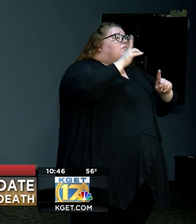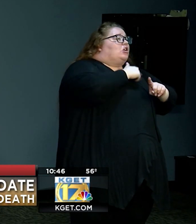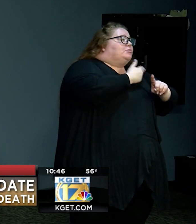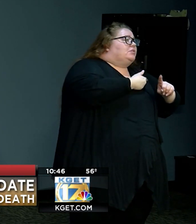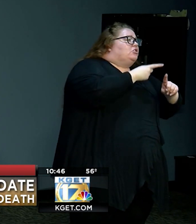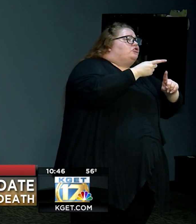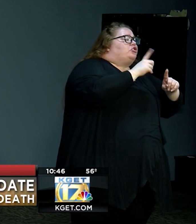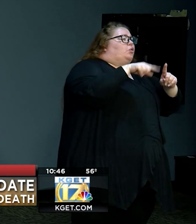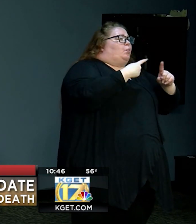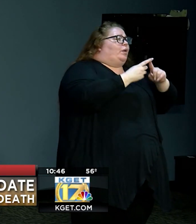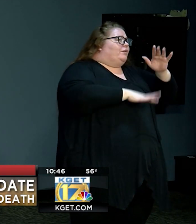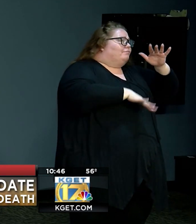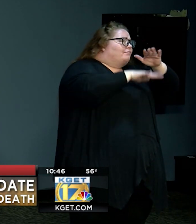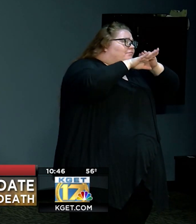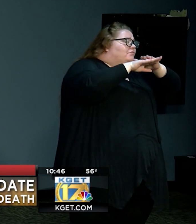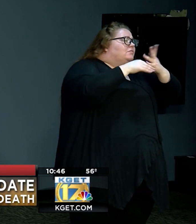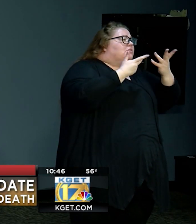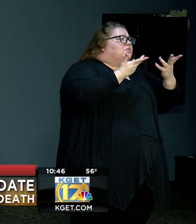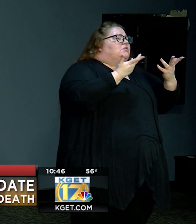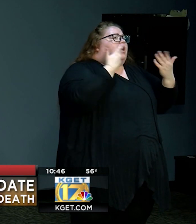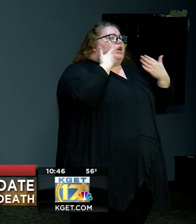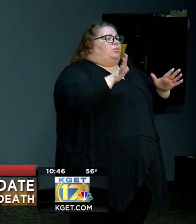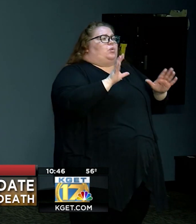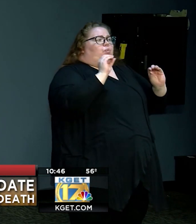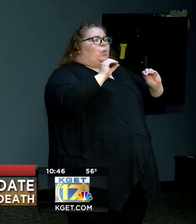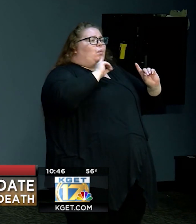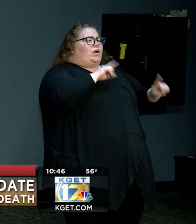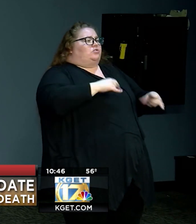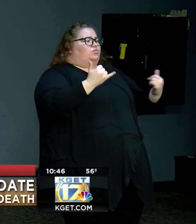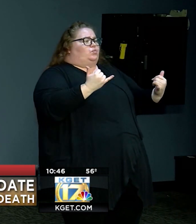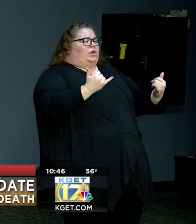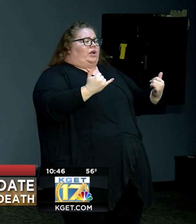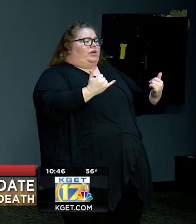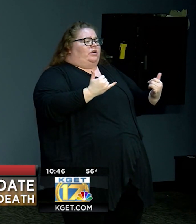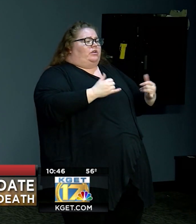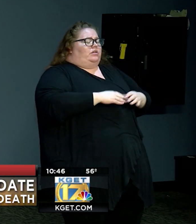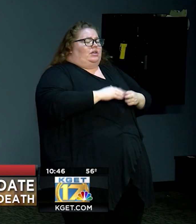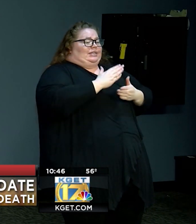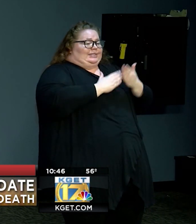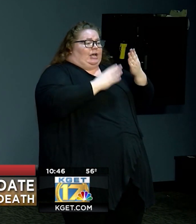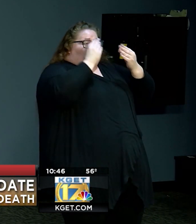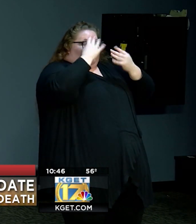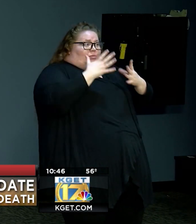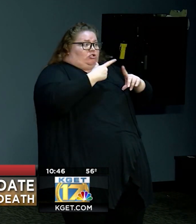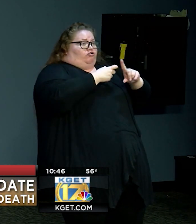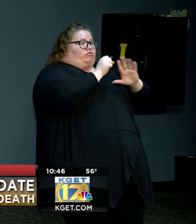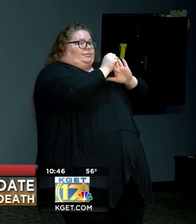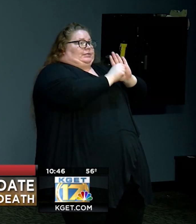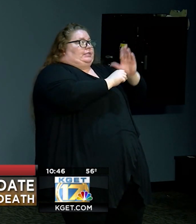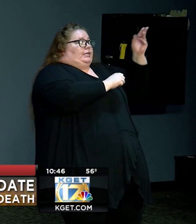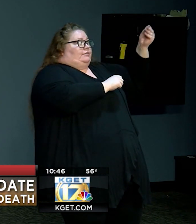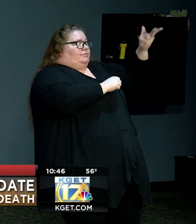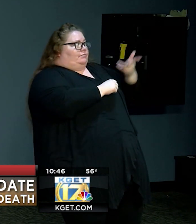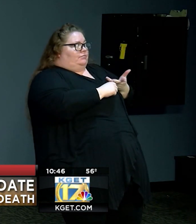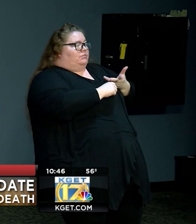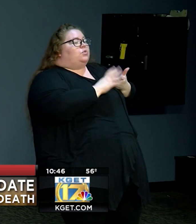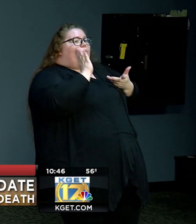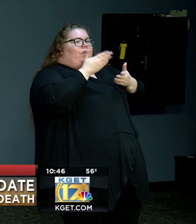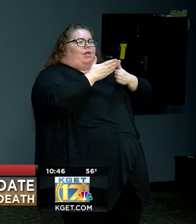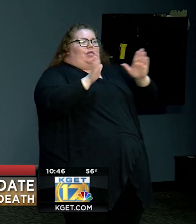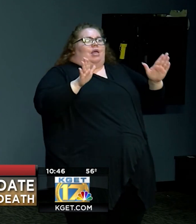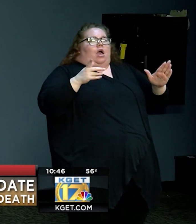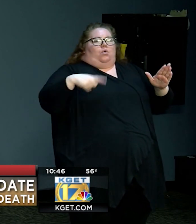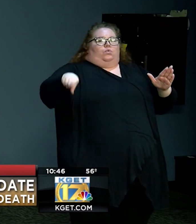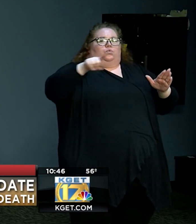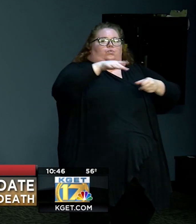of variables. I don't have an answer today, but there is some information now coming down from the state that allows local communities to start